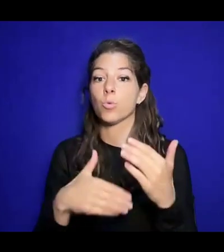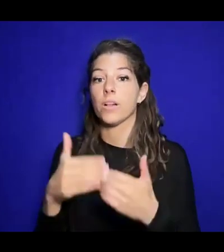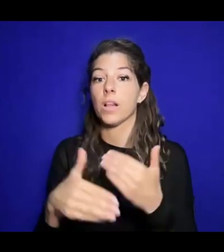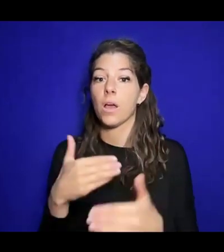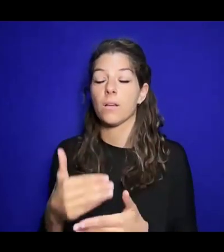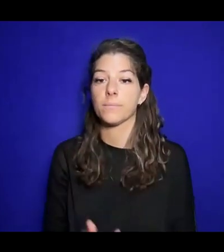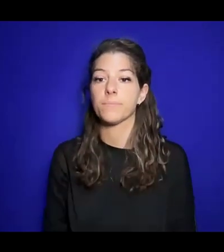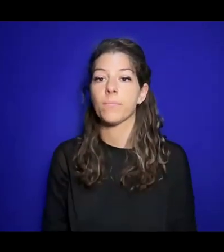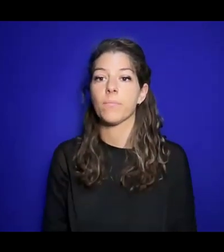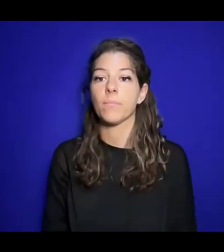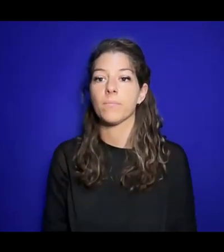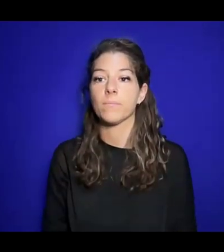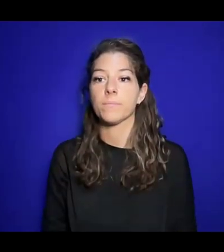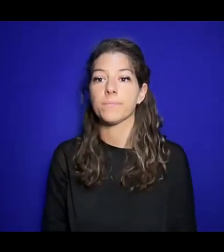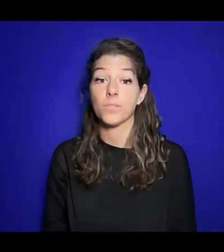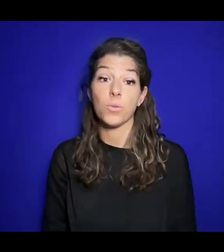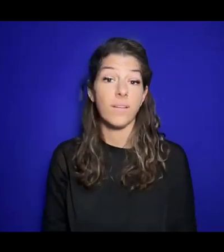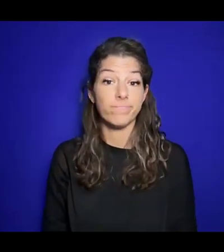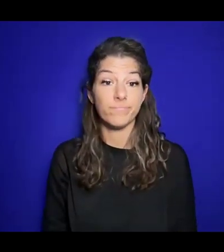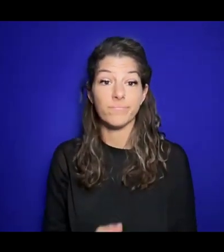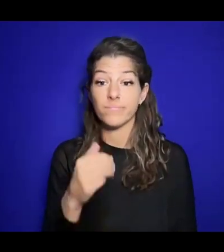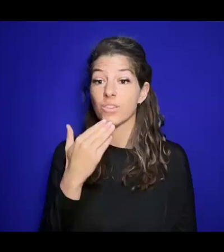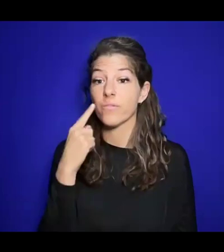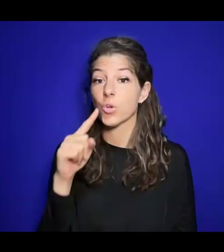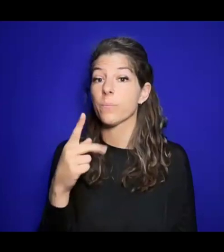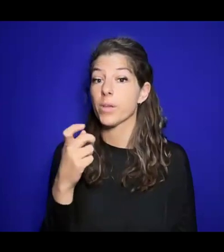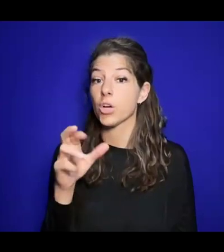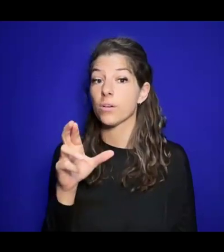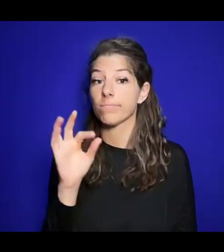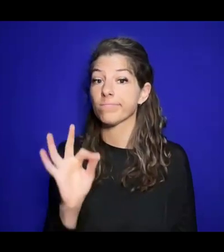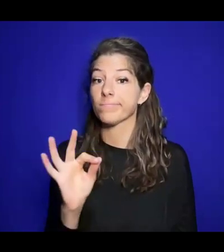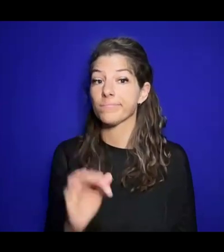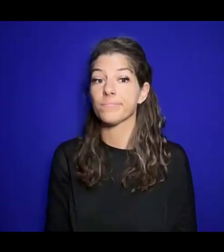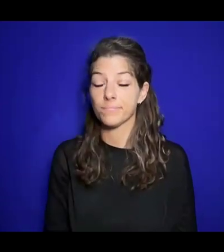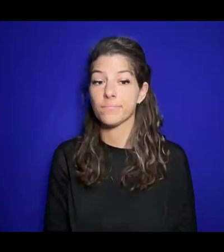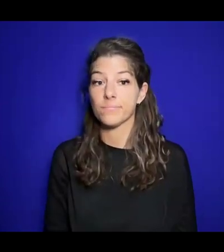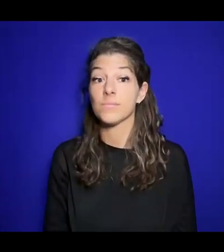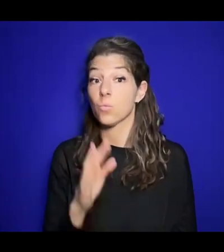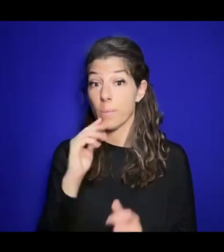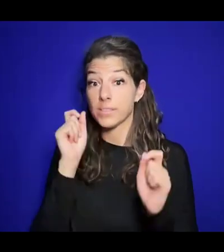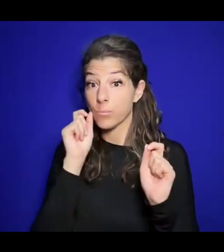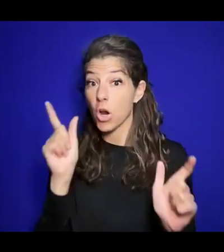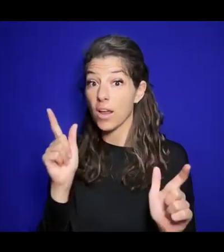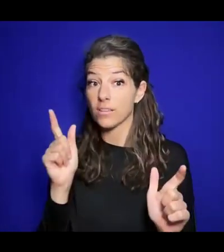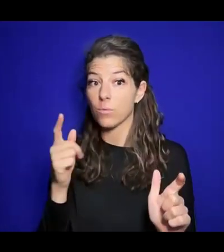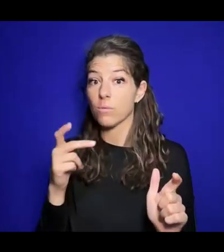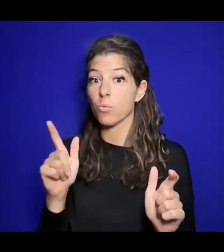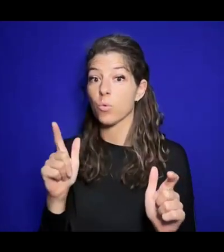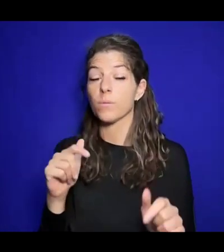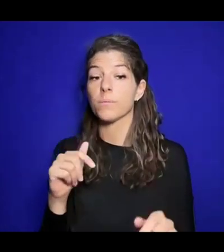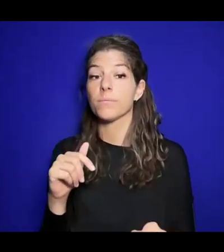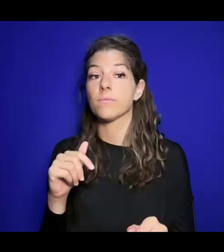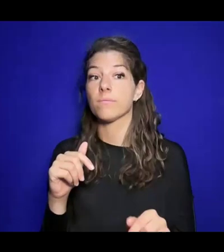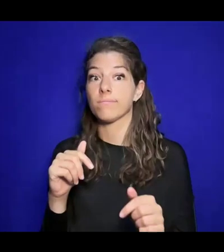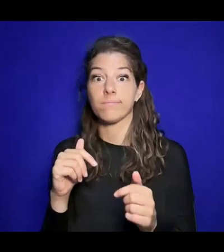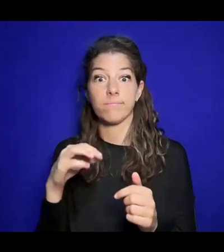along. And so, yeah. So, Peter, good for you. You'll be surprised what that pool could do. Now, you